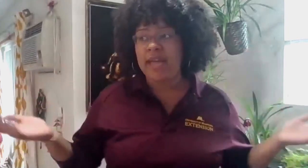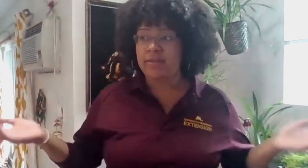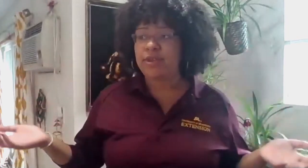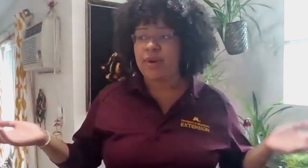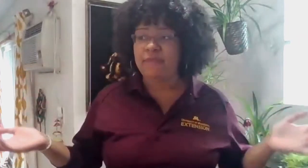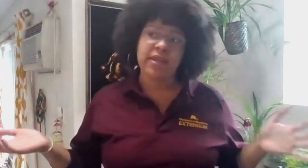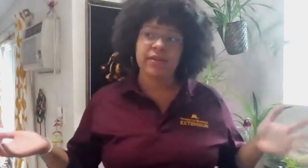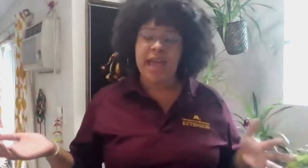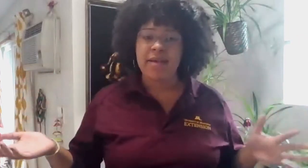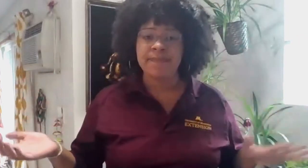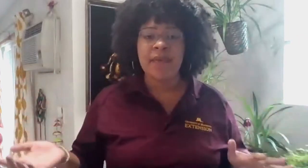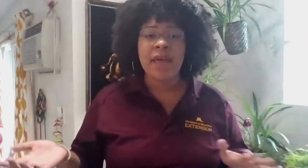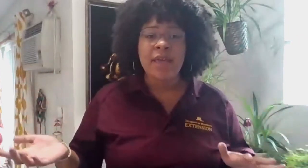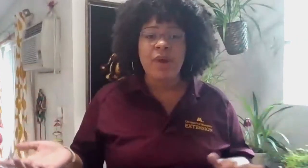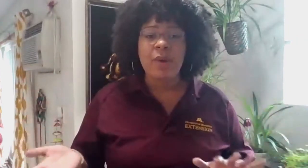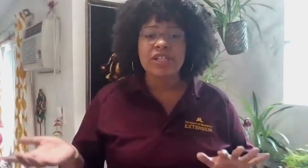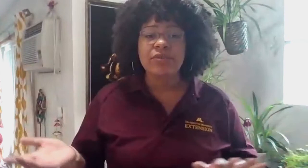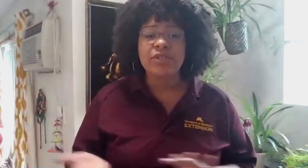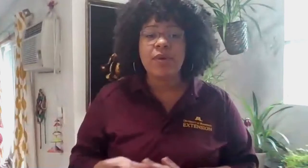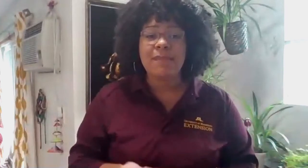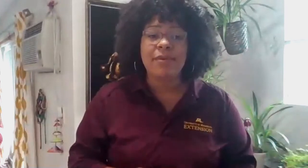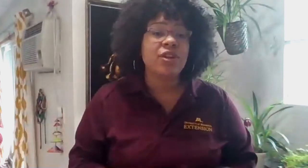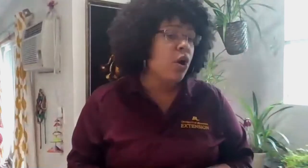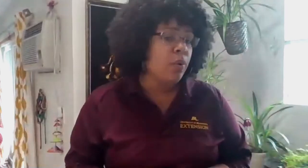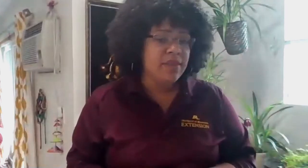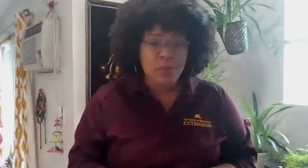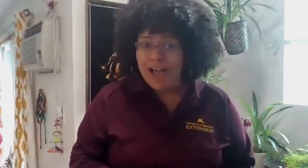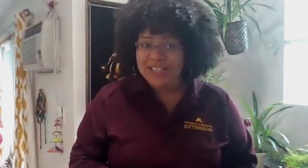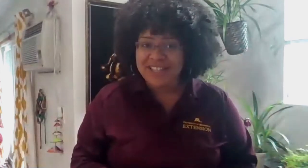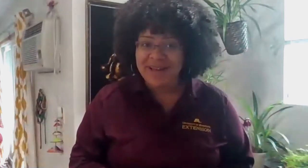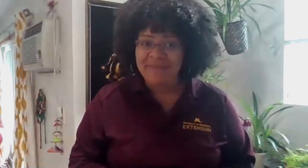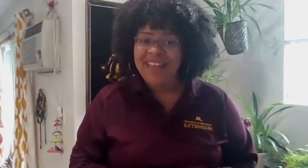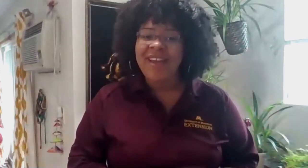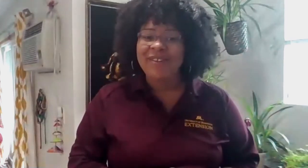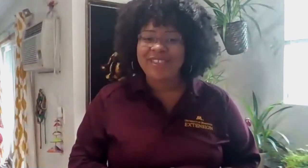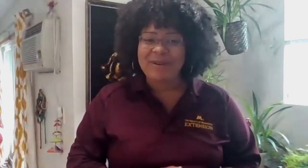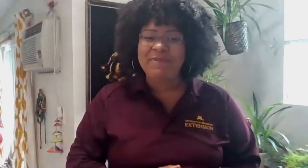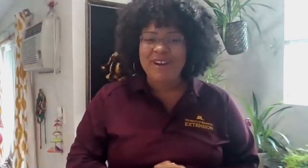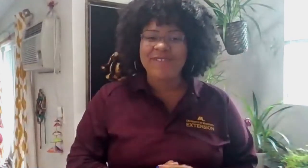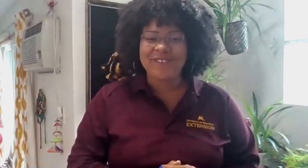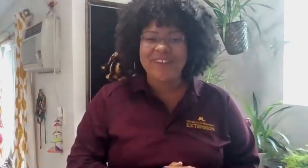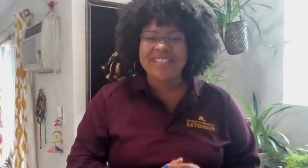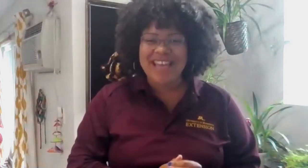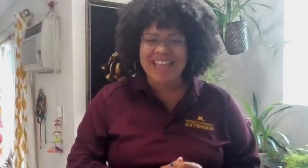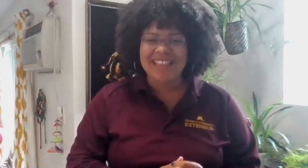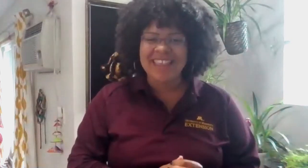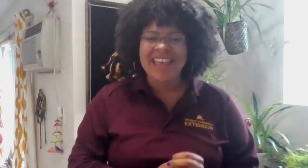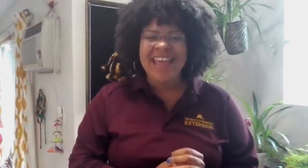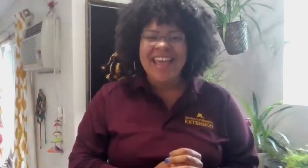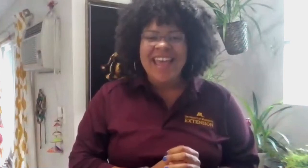hands do every single day. So I want you to remember to always wash them with soap and water for 20 seconds.